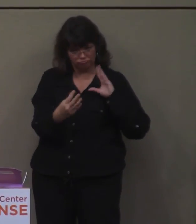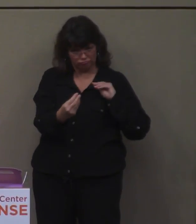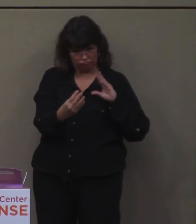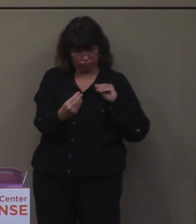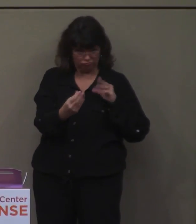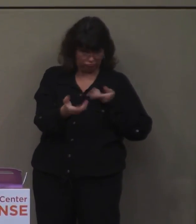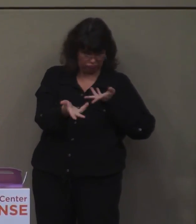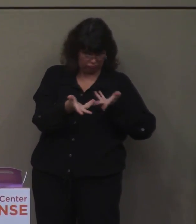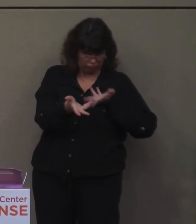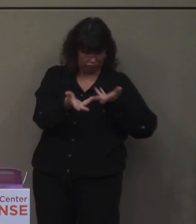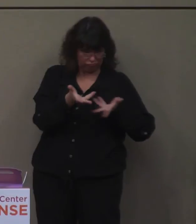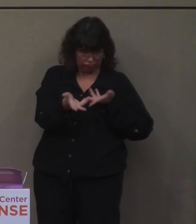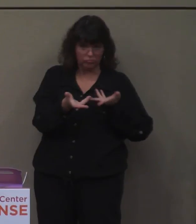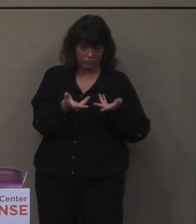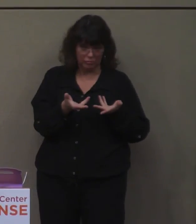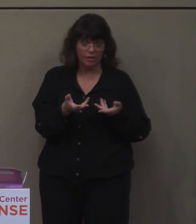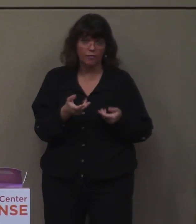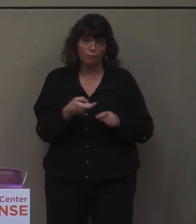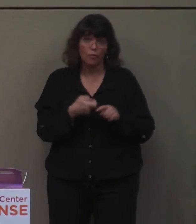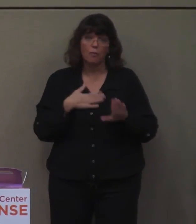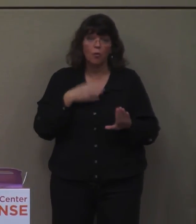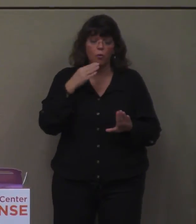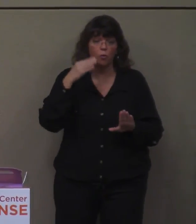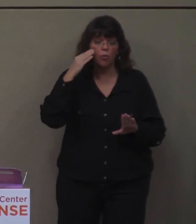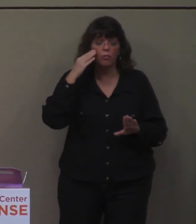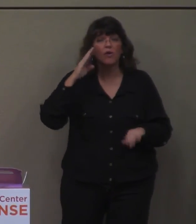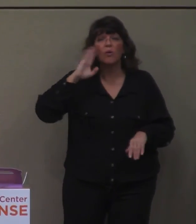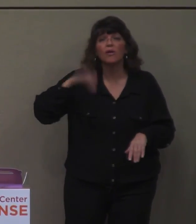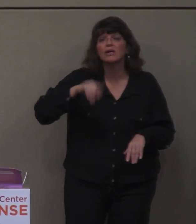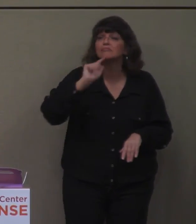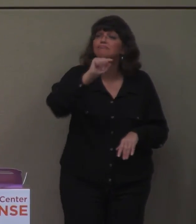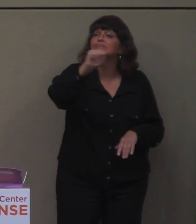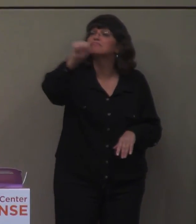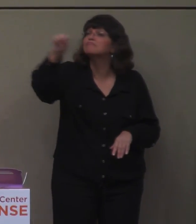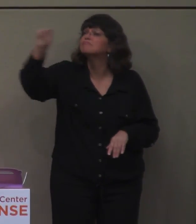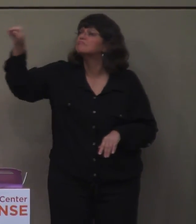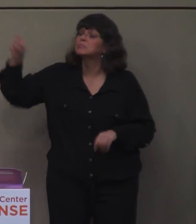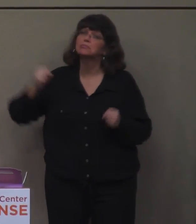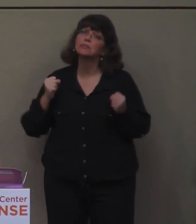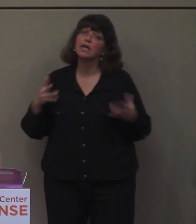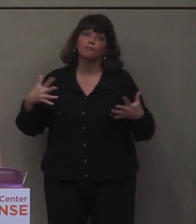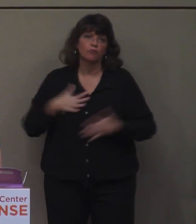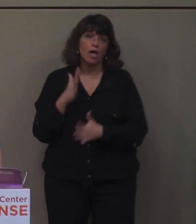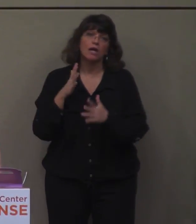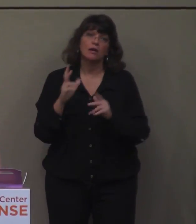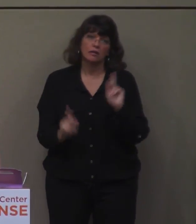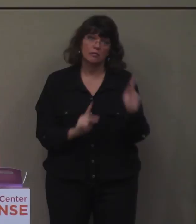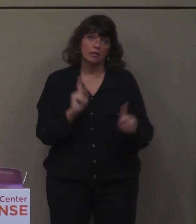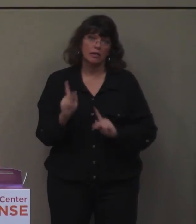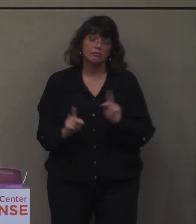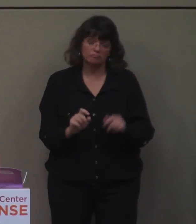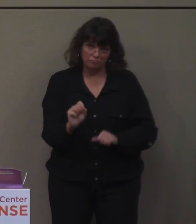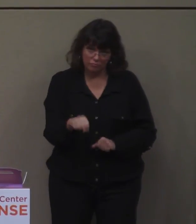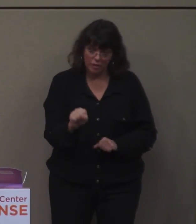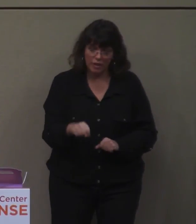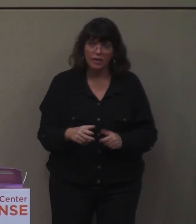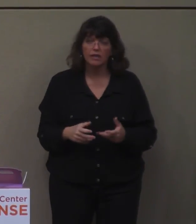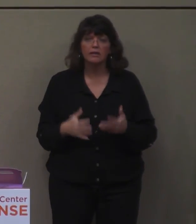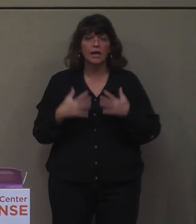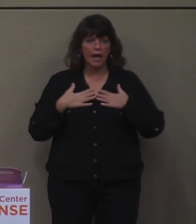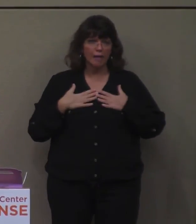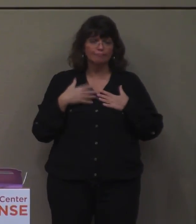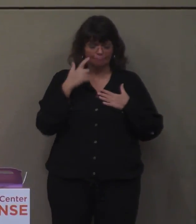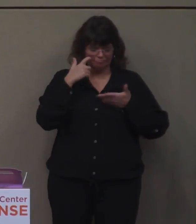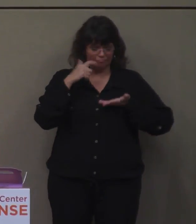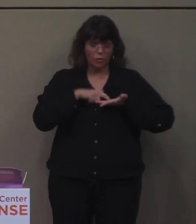usual. And I think because there is a need, a lot of people are afraid and they want to talk to someone, and being able to have alternative ways to do that has been really